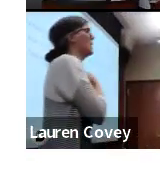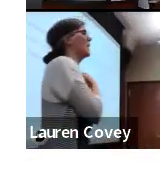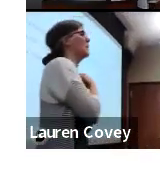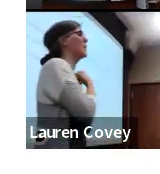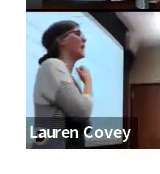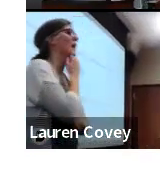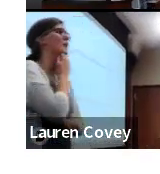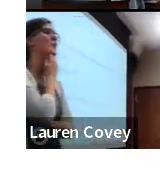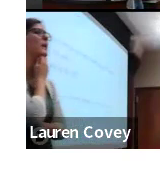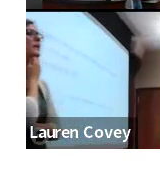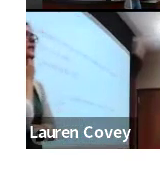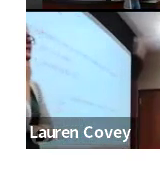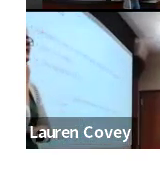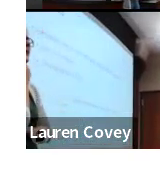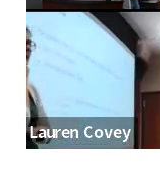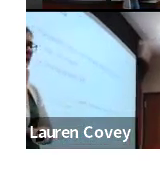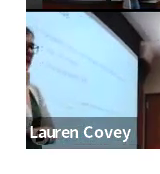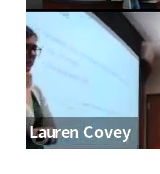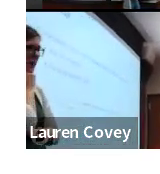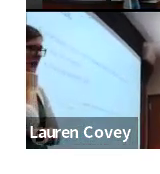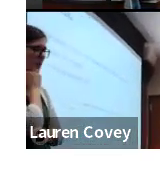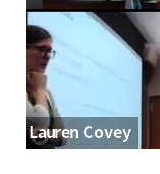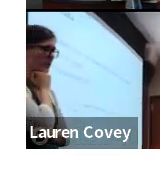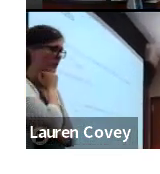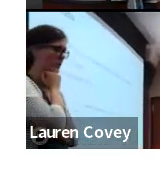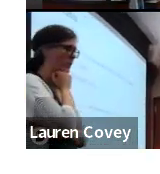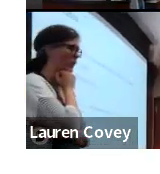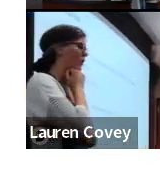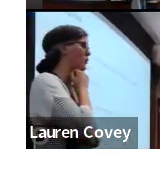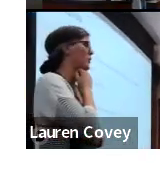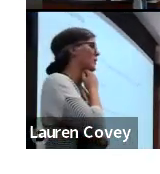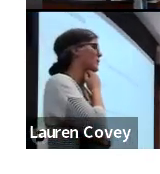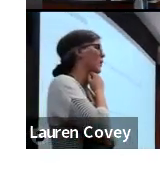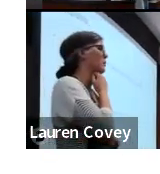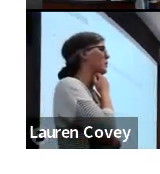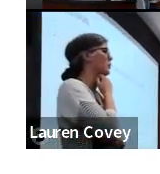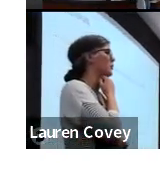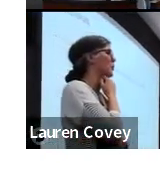me. But I suspect that things like you